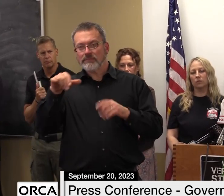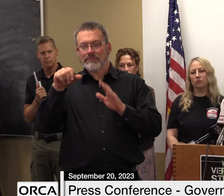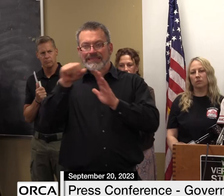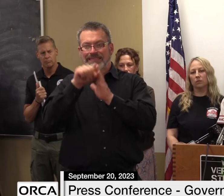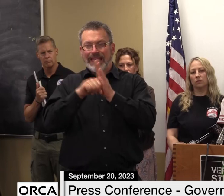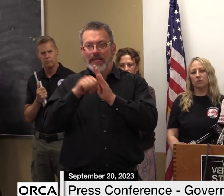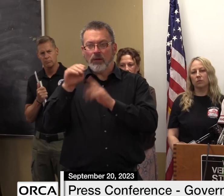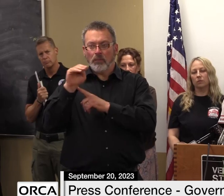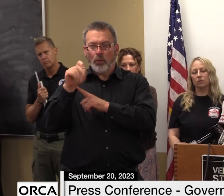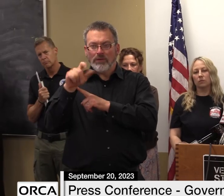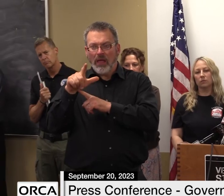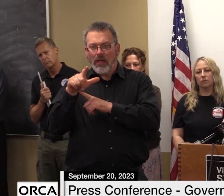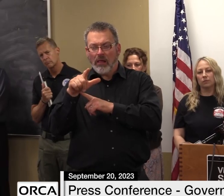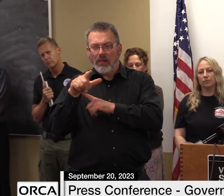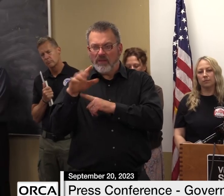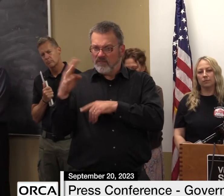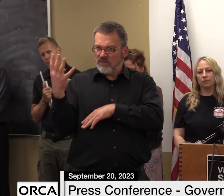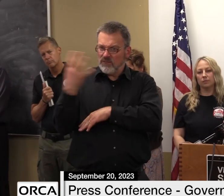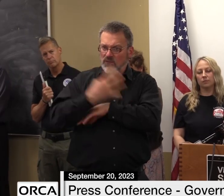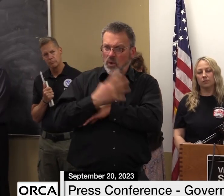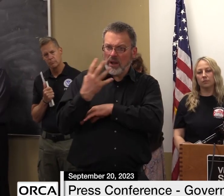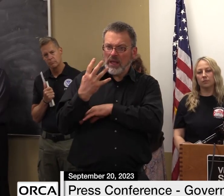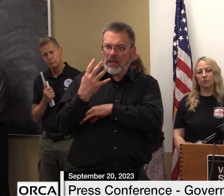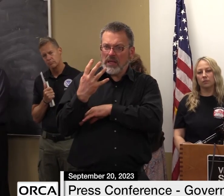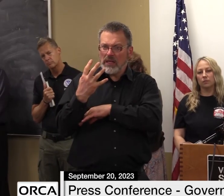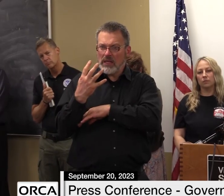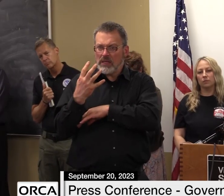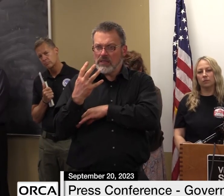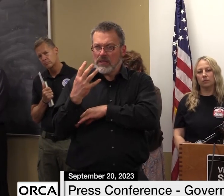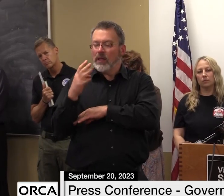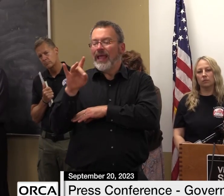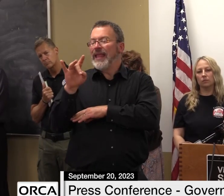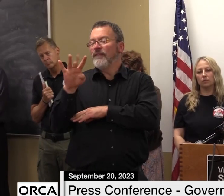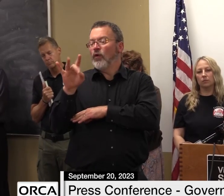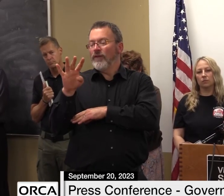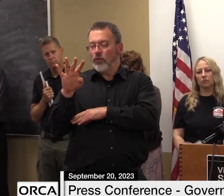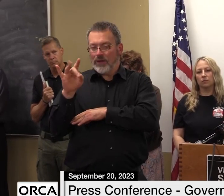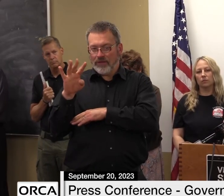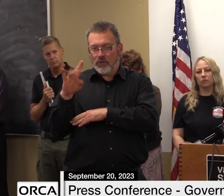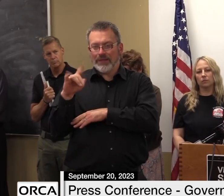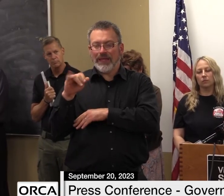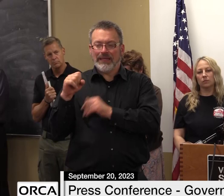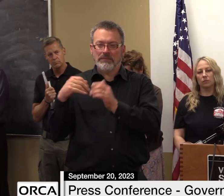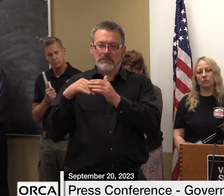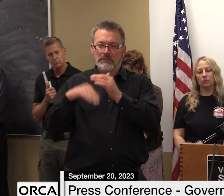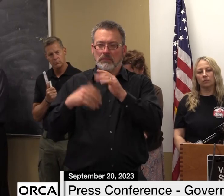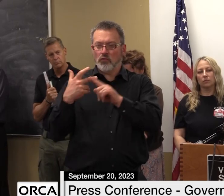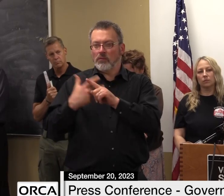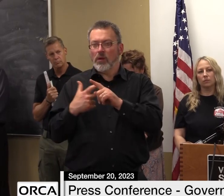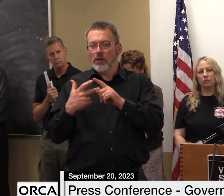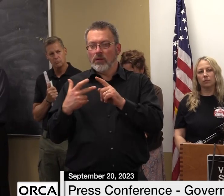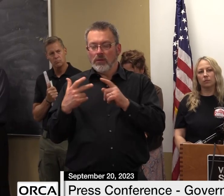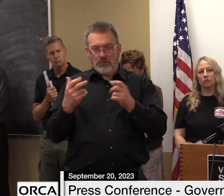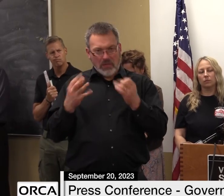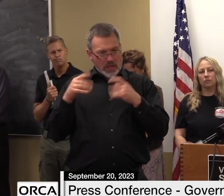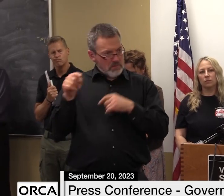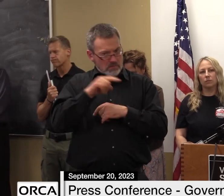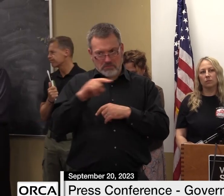affected by a natural disaster. Do we have any information about how many people are availing themselves of that?